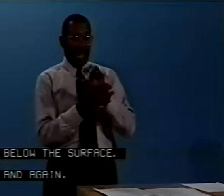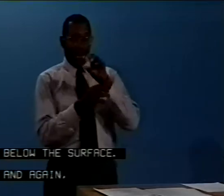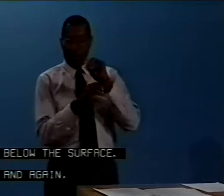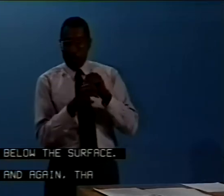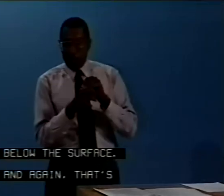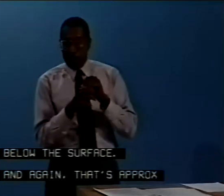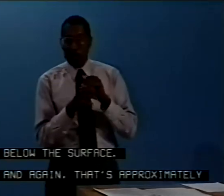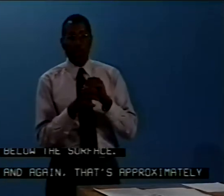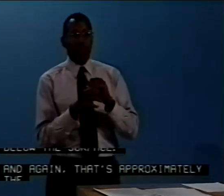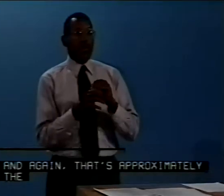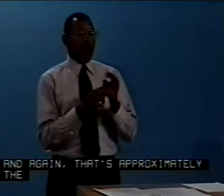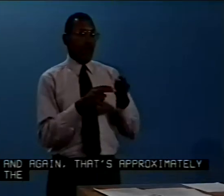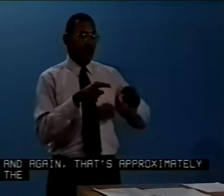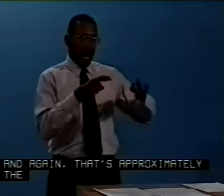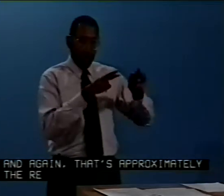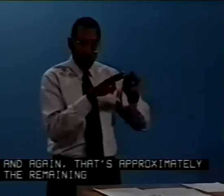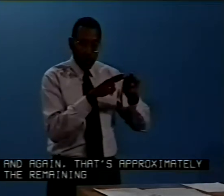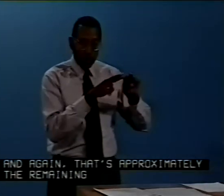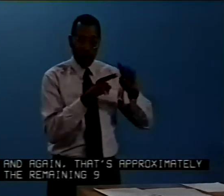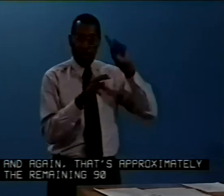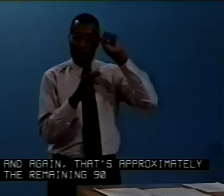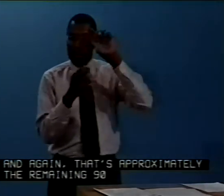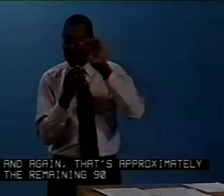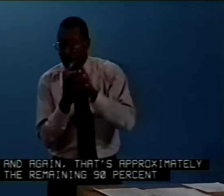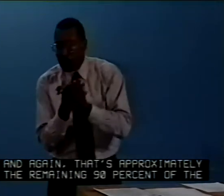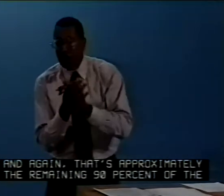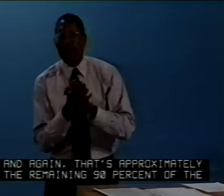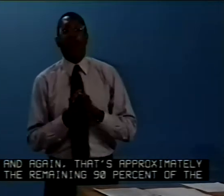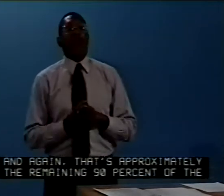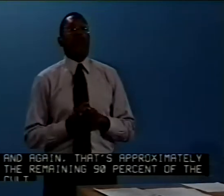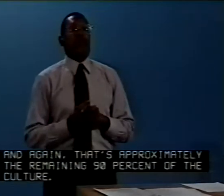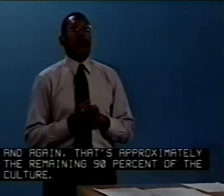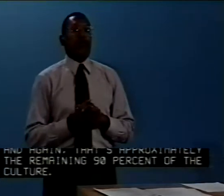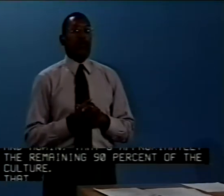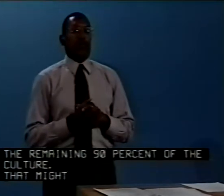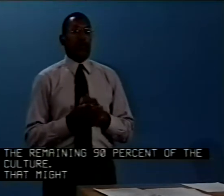the culture. That might include values and beliefs,